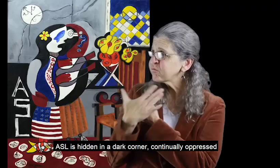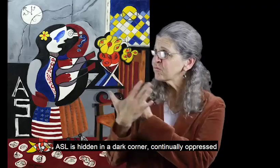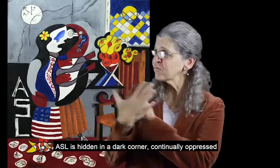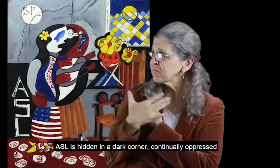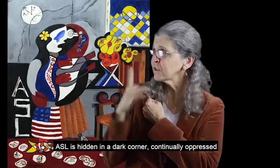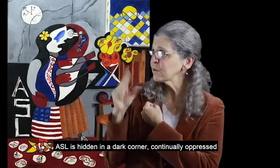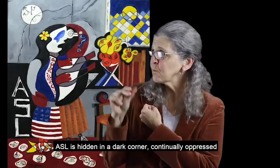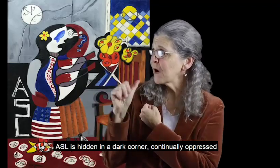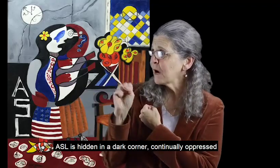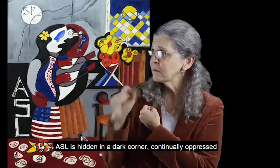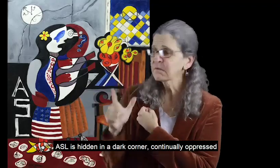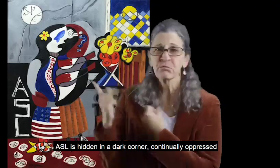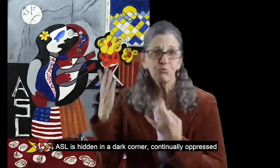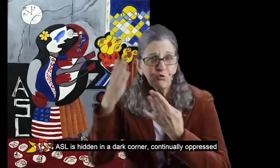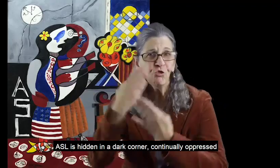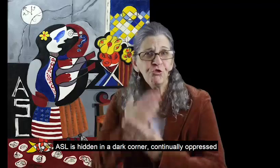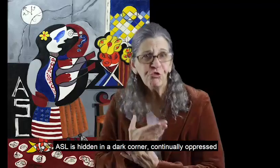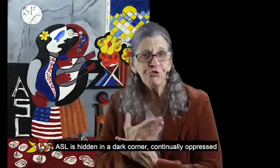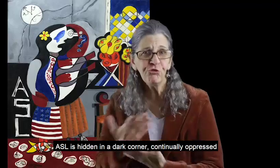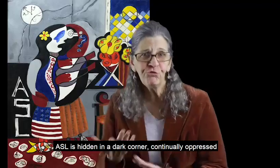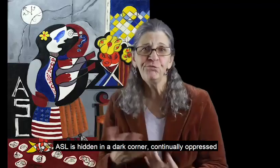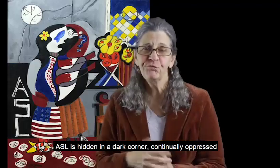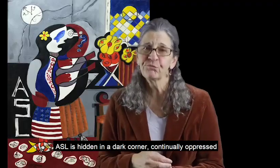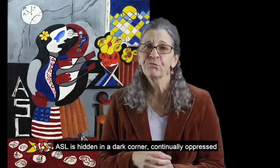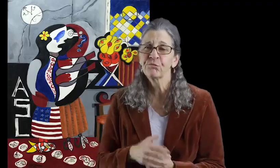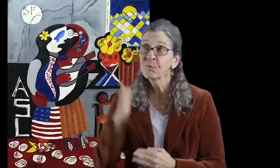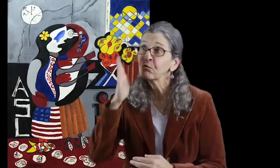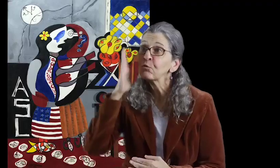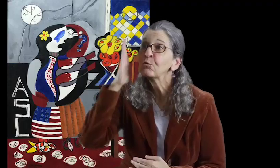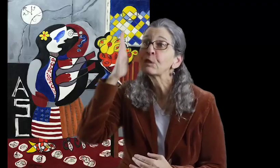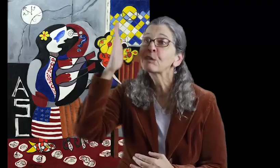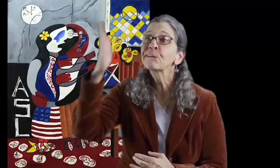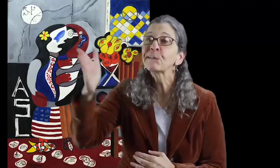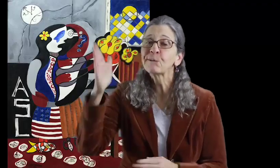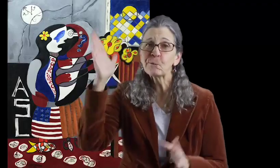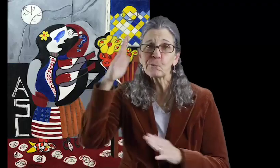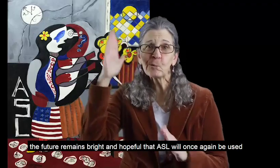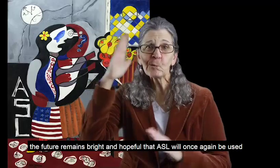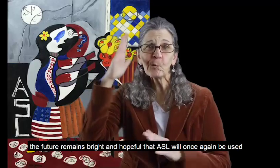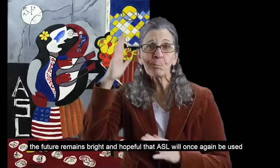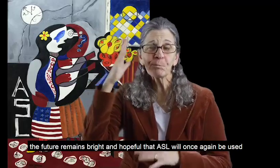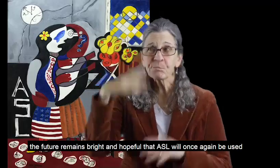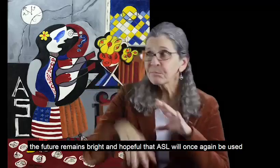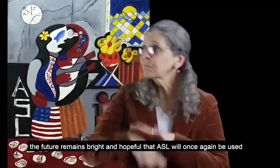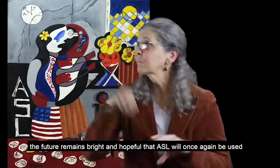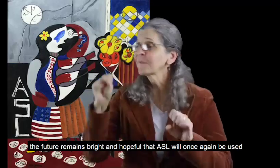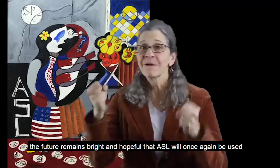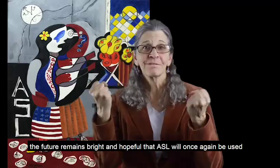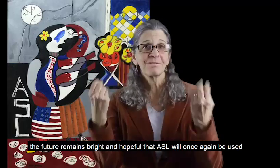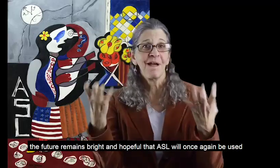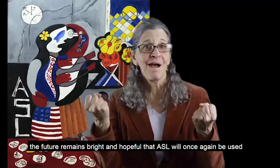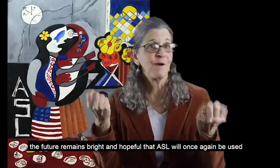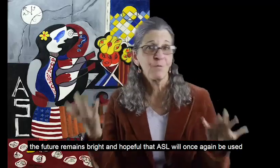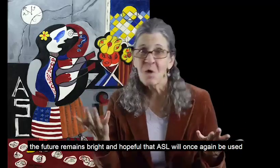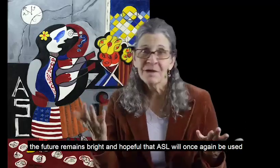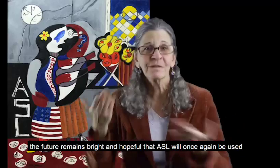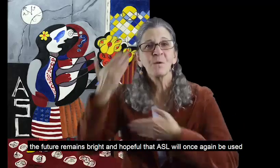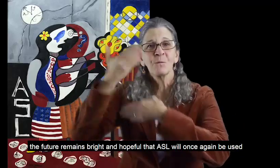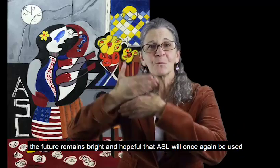ASL is hidden in a dark corner, continually oppressed. The future remains bright and hopeful that ASL will